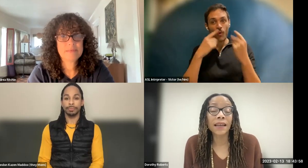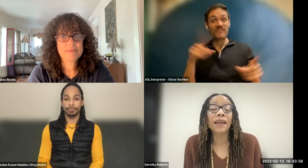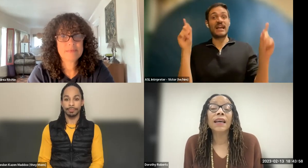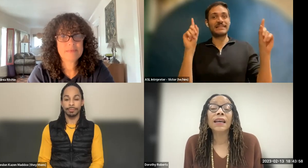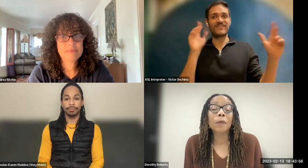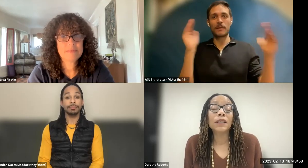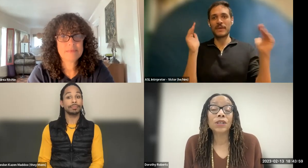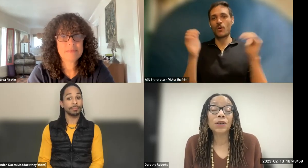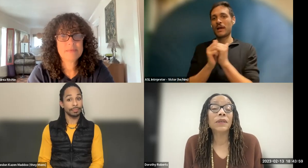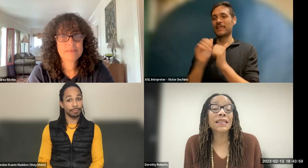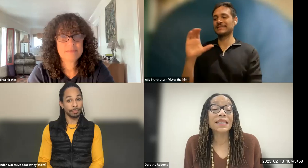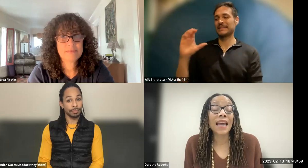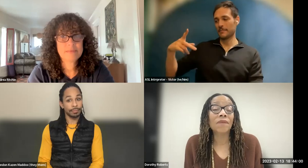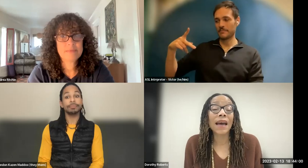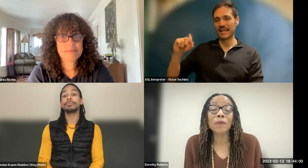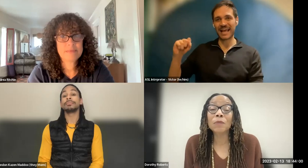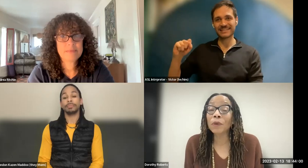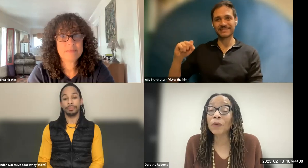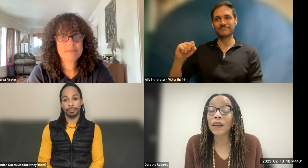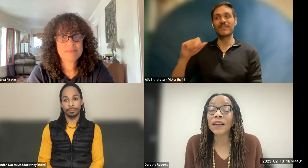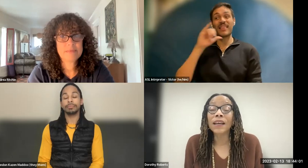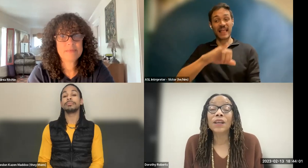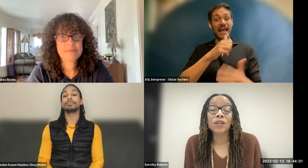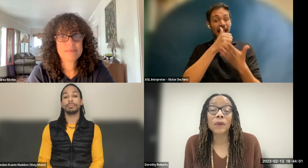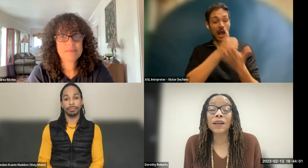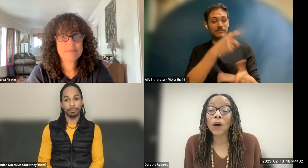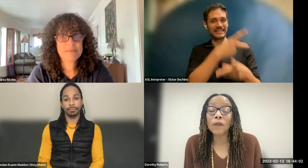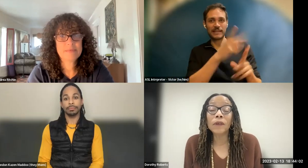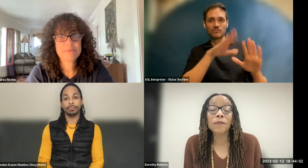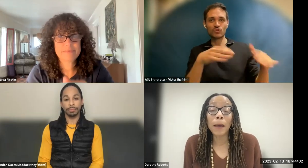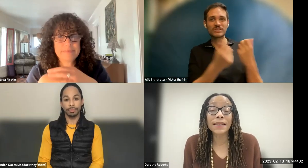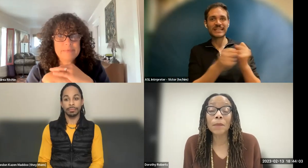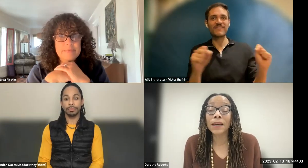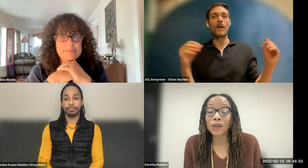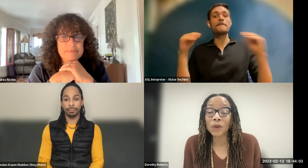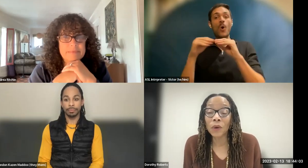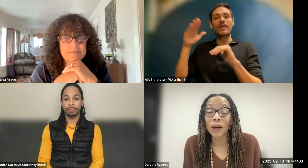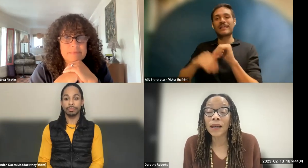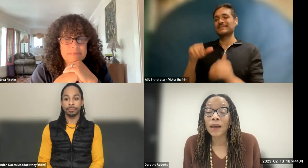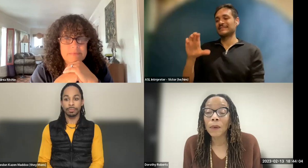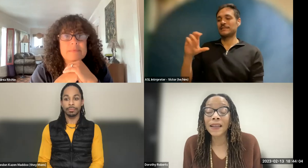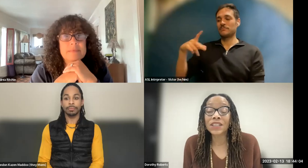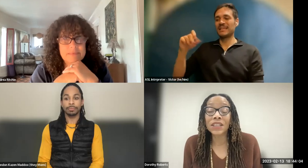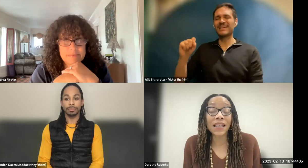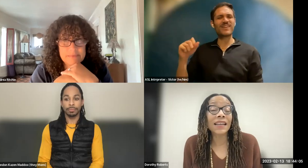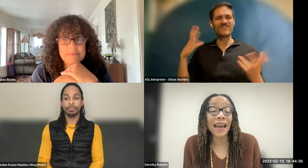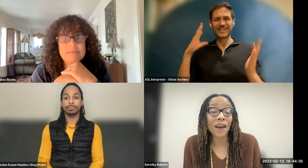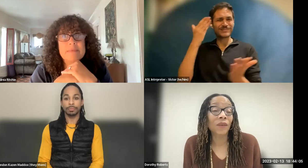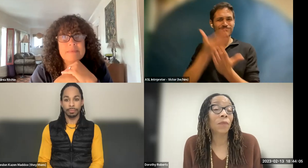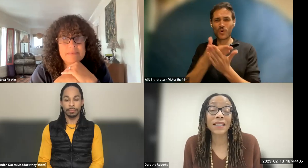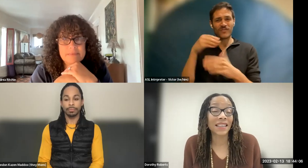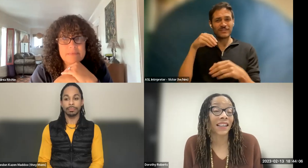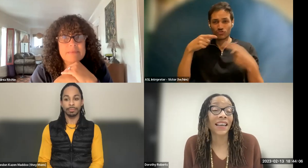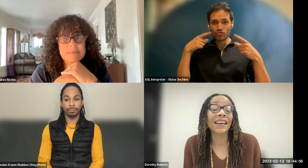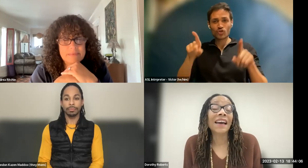services in keeping children safe. That was proven during the COVID pandemic in New York when they shut